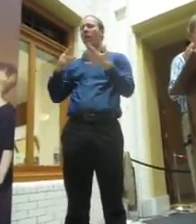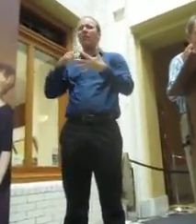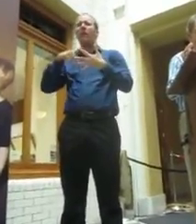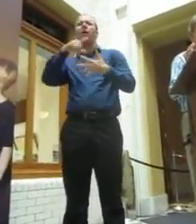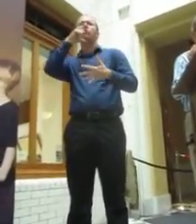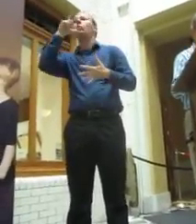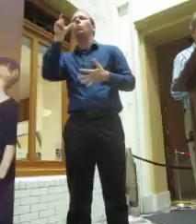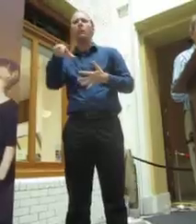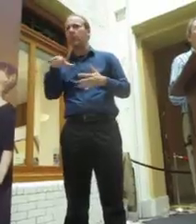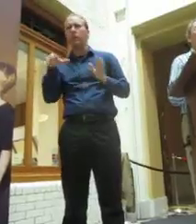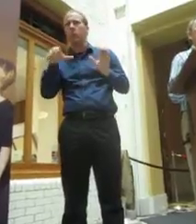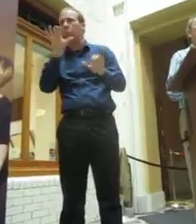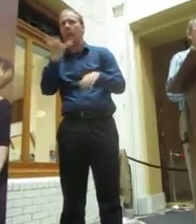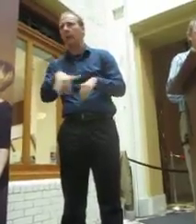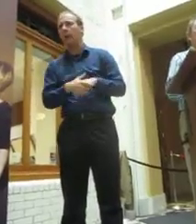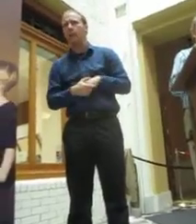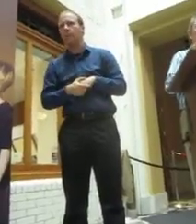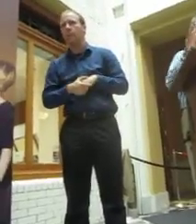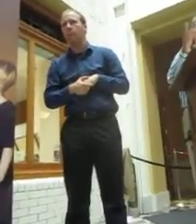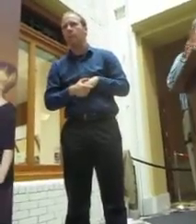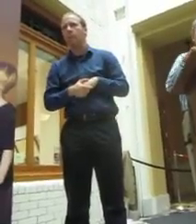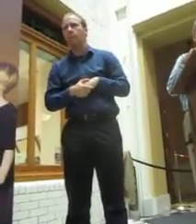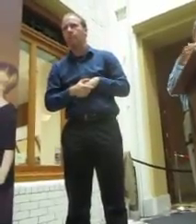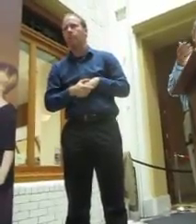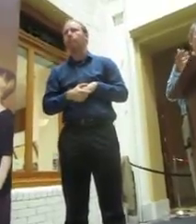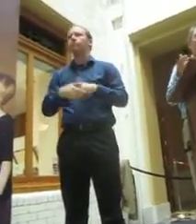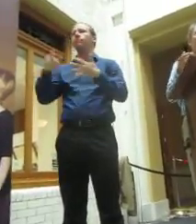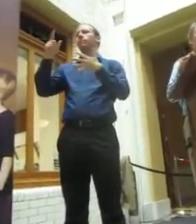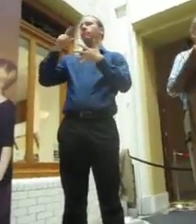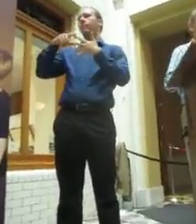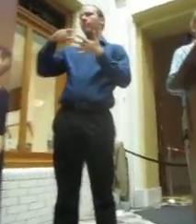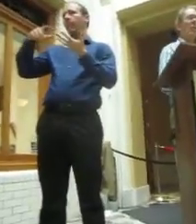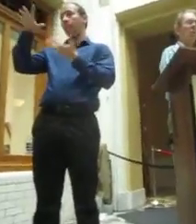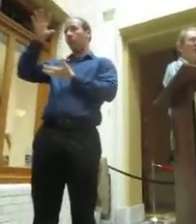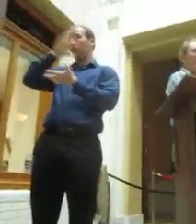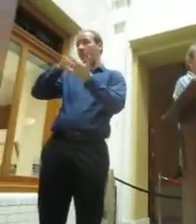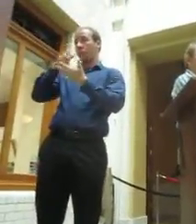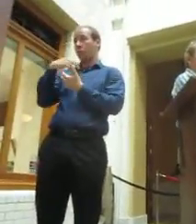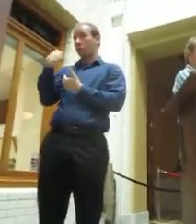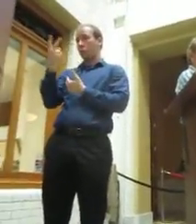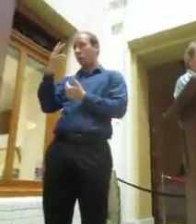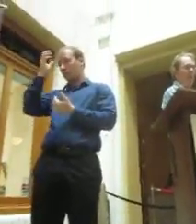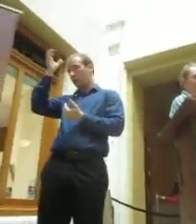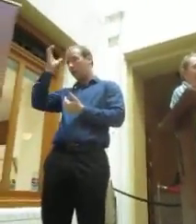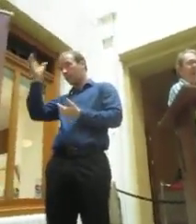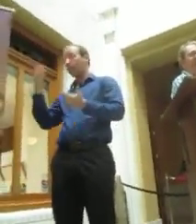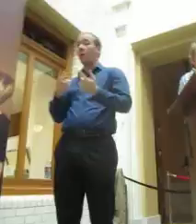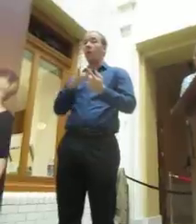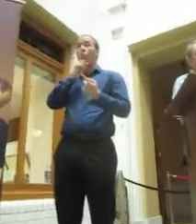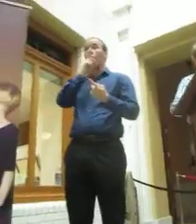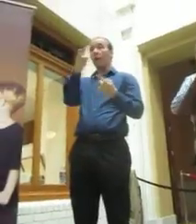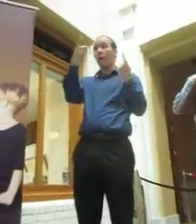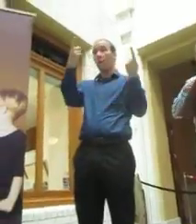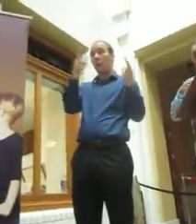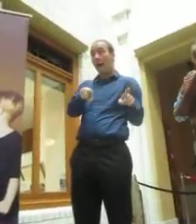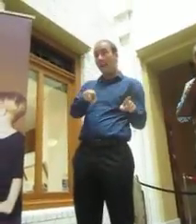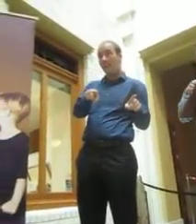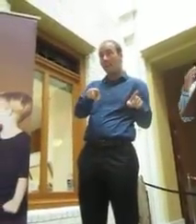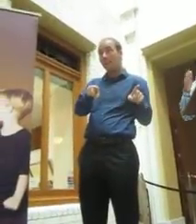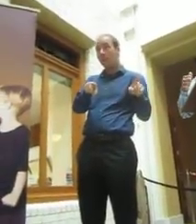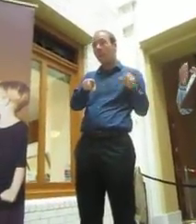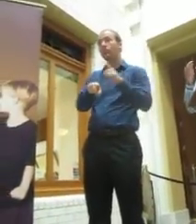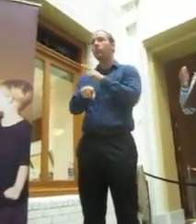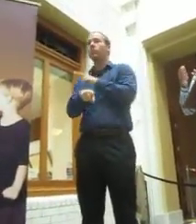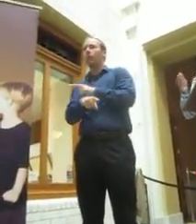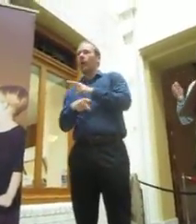done. This confuses 2 important concepts. One, what is actually happening, and the other is what brings